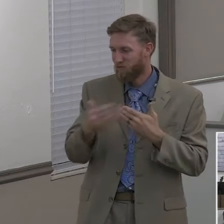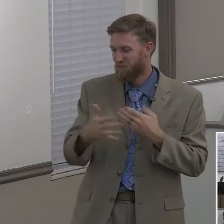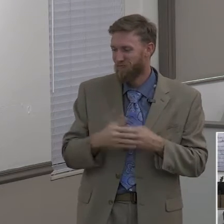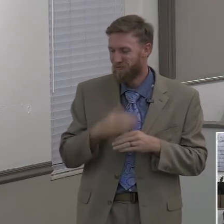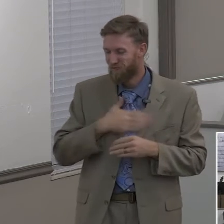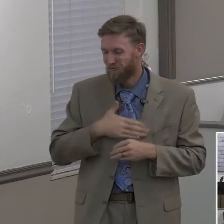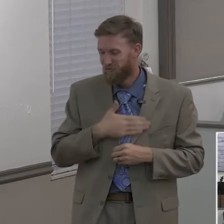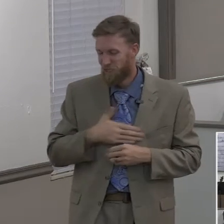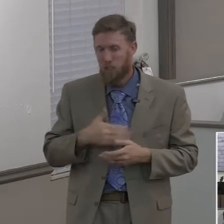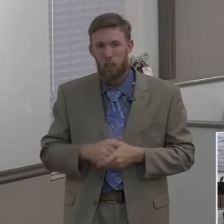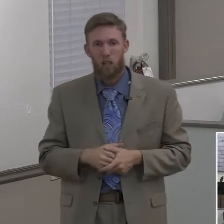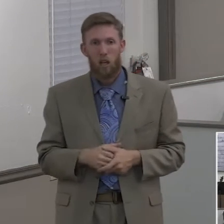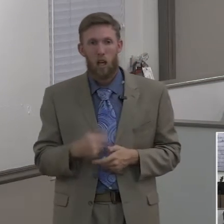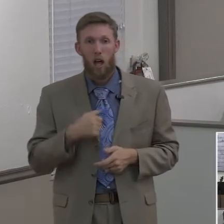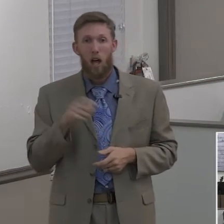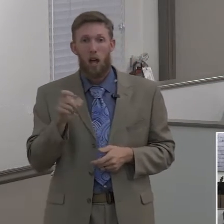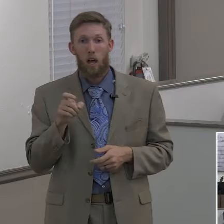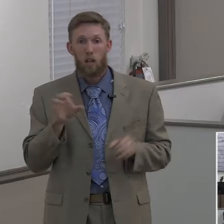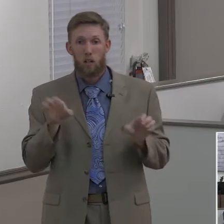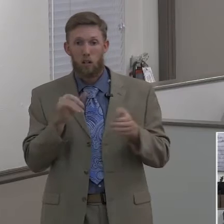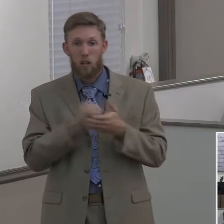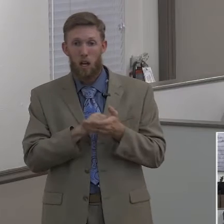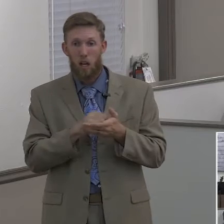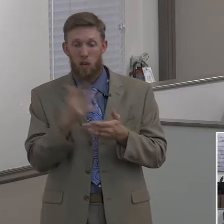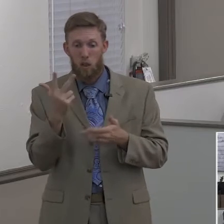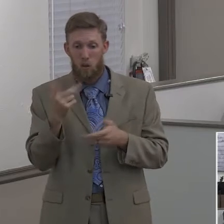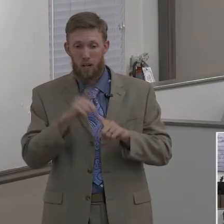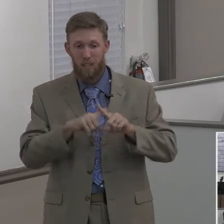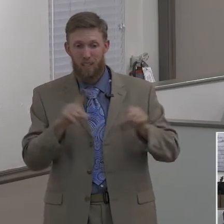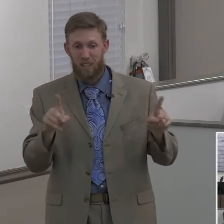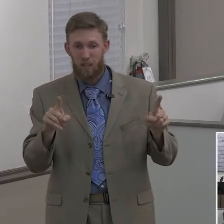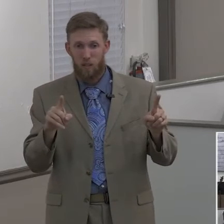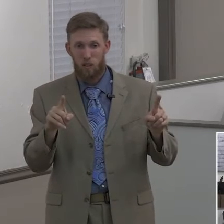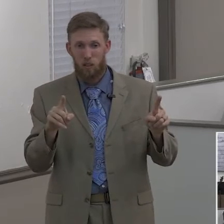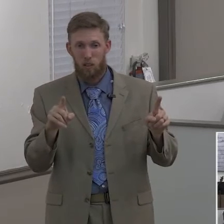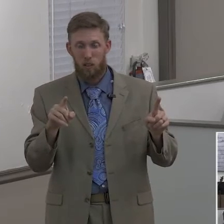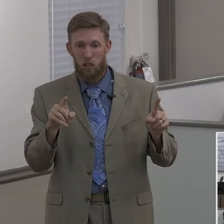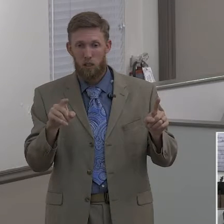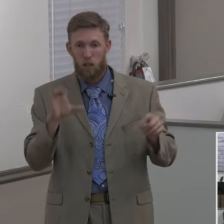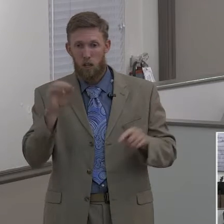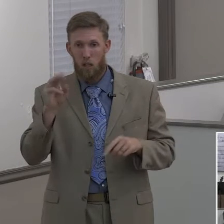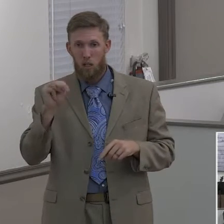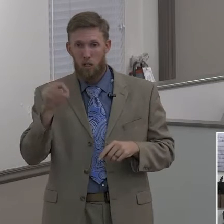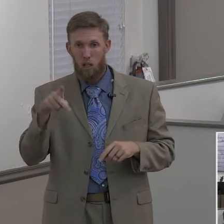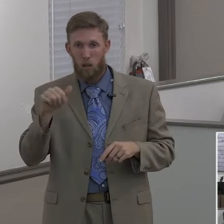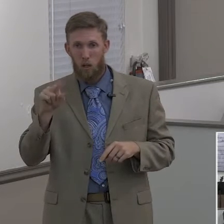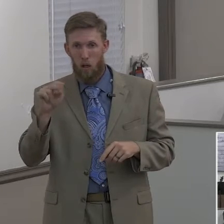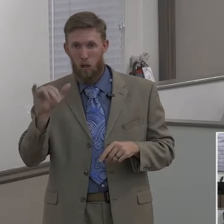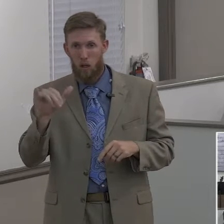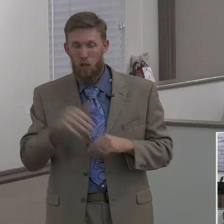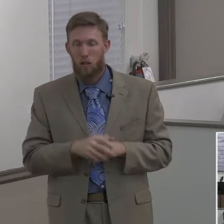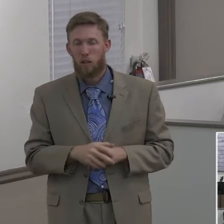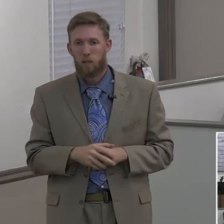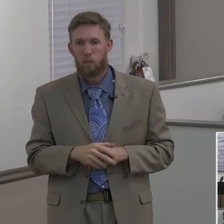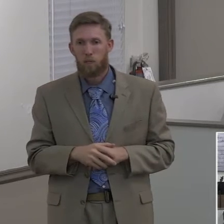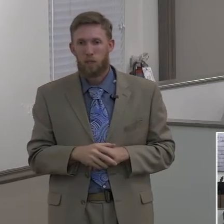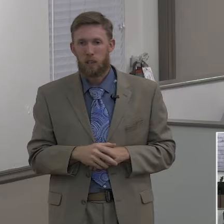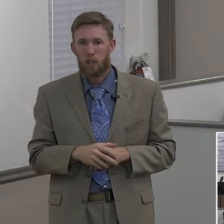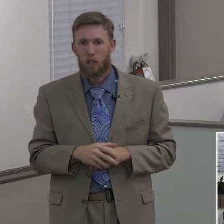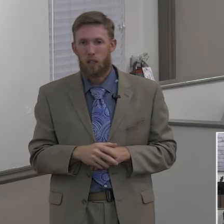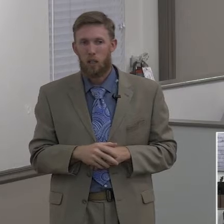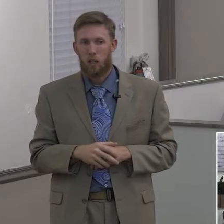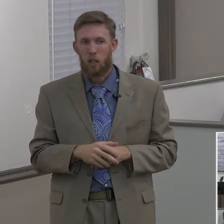Really? Folks, I had to do that with three companies. Now, are you letting your anxiety